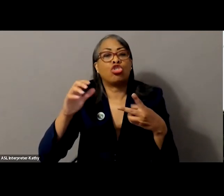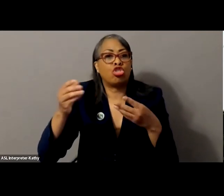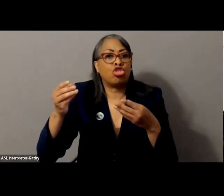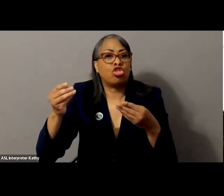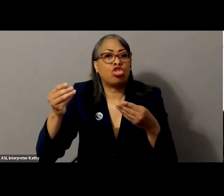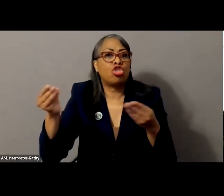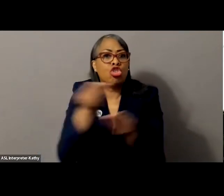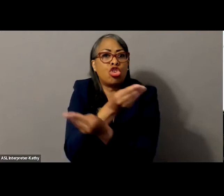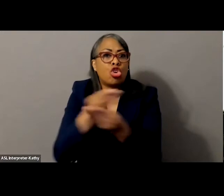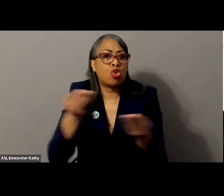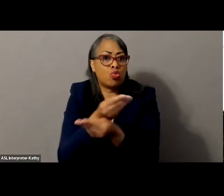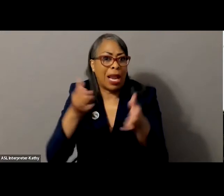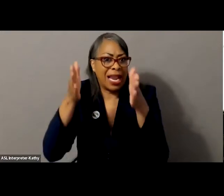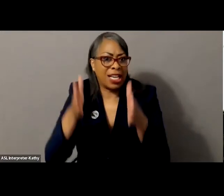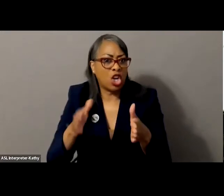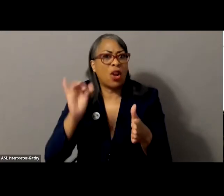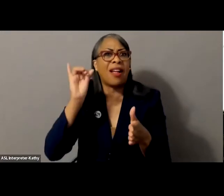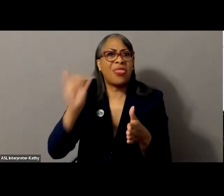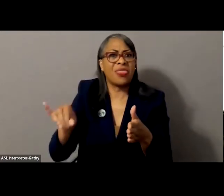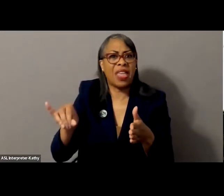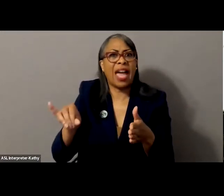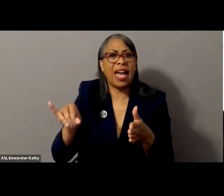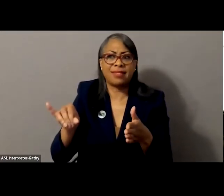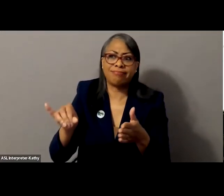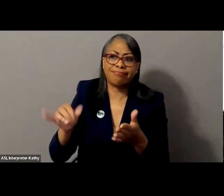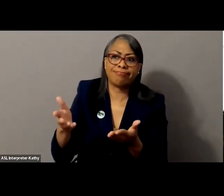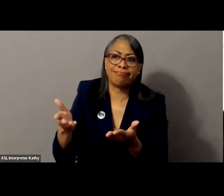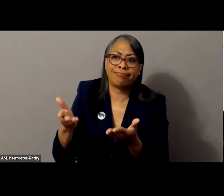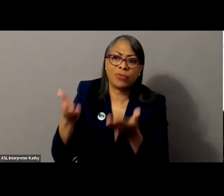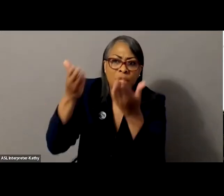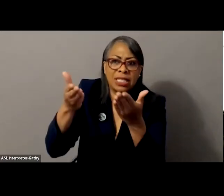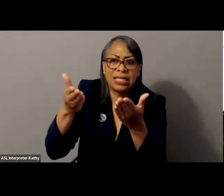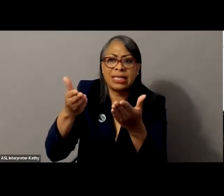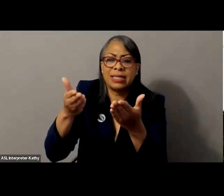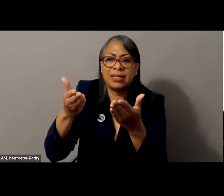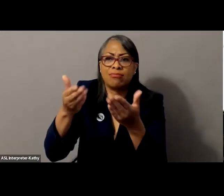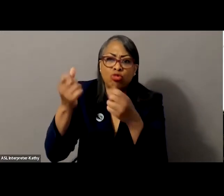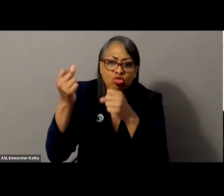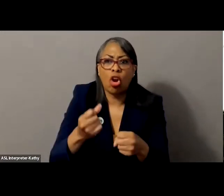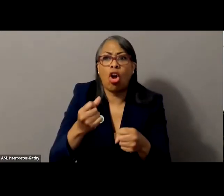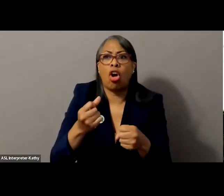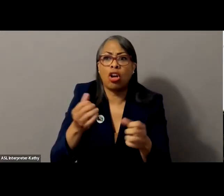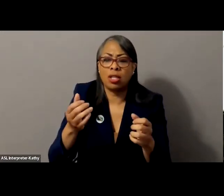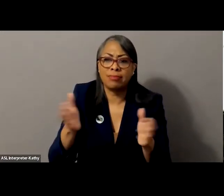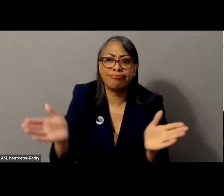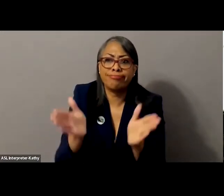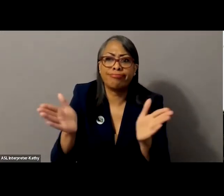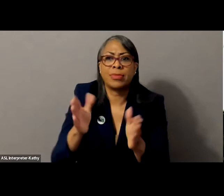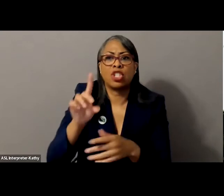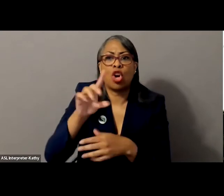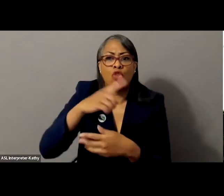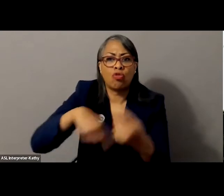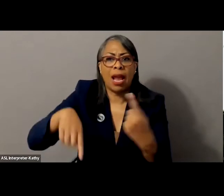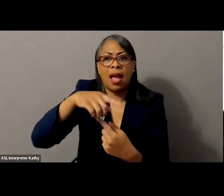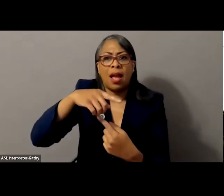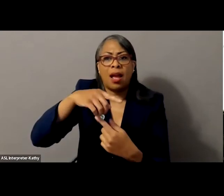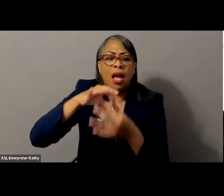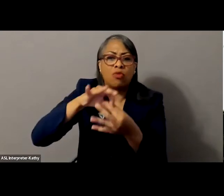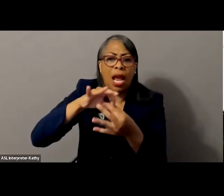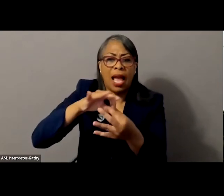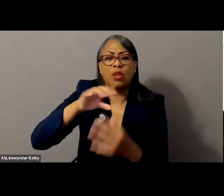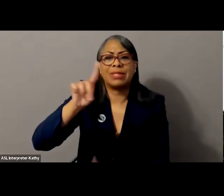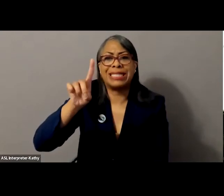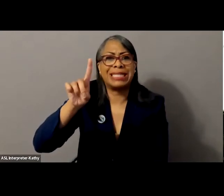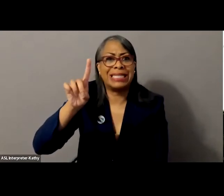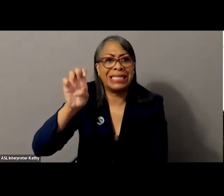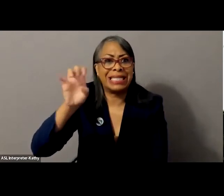heard, just makes a really compelling set of recommendations around DEI and understanding the increasing diversity of learners and of